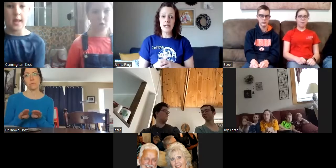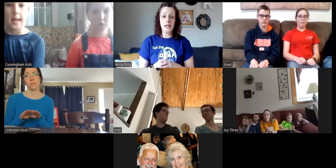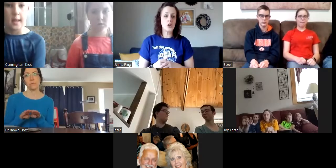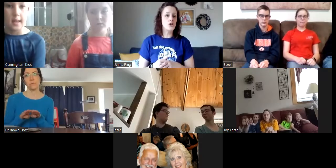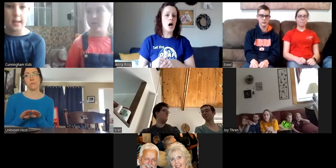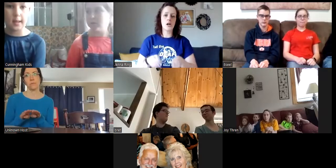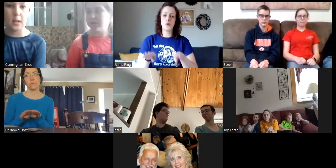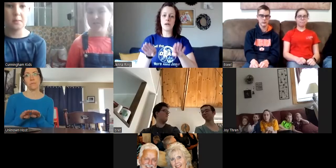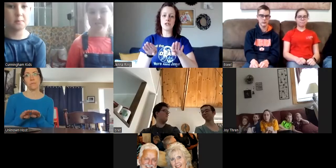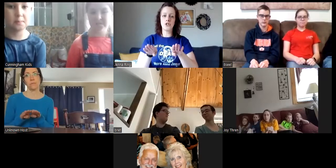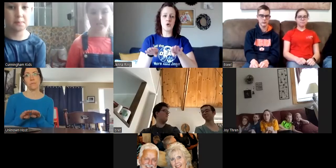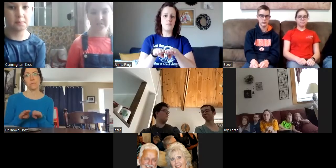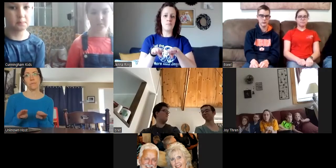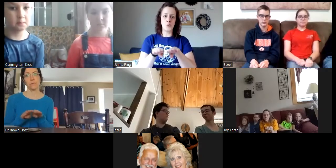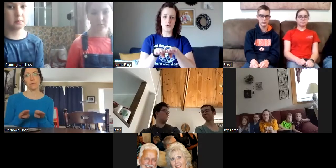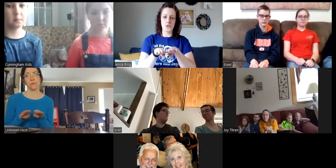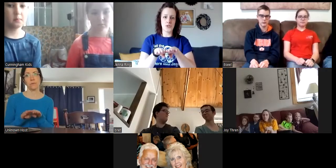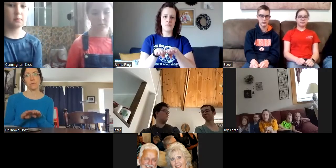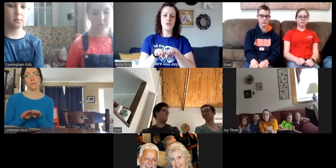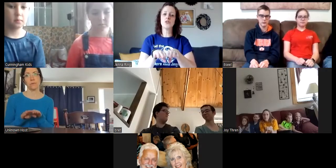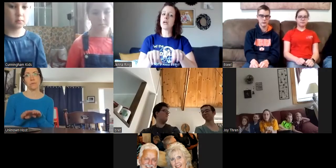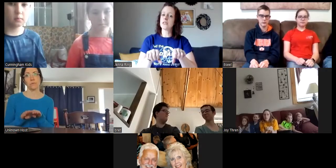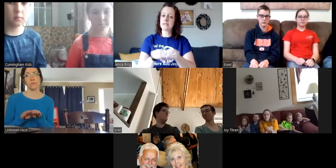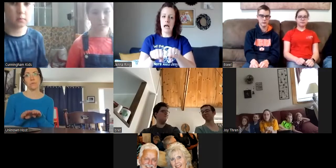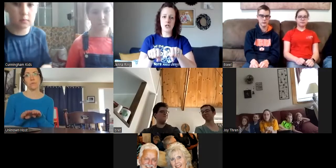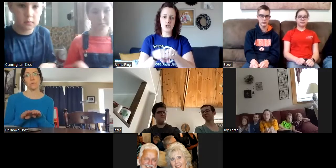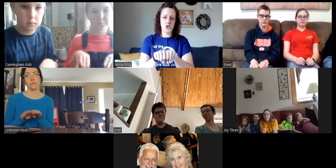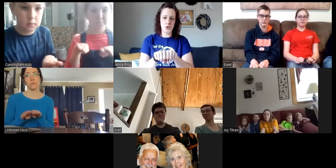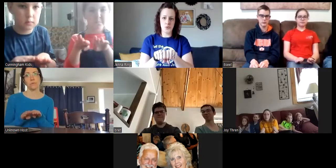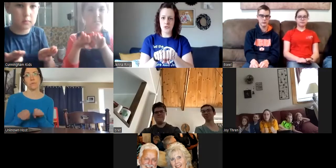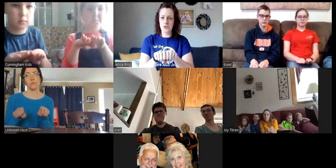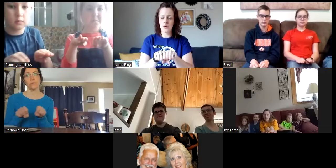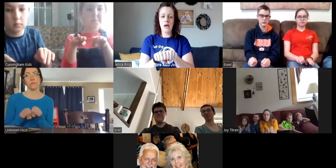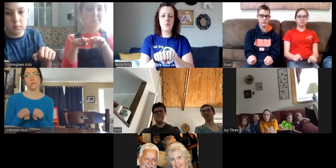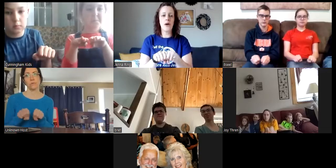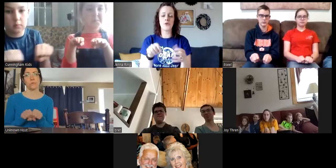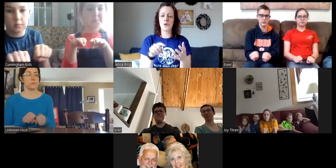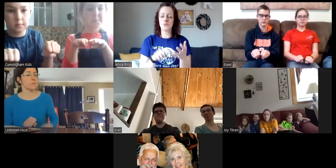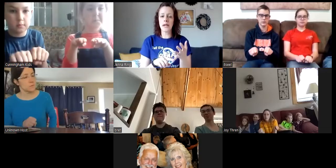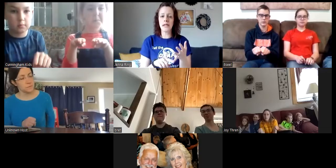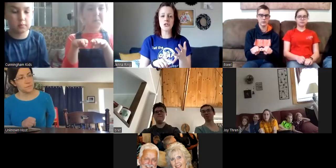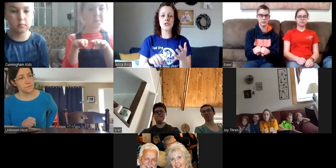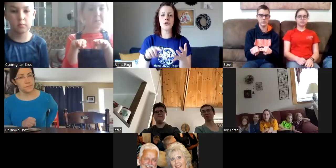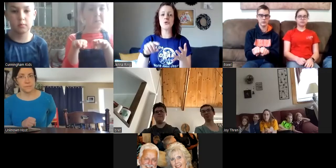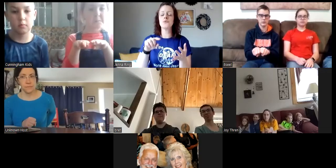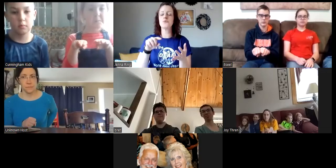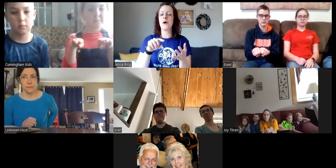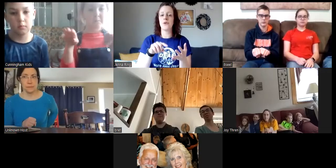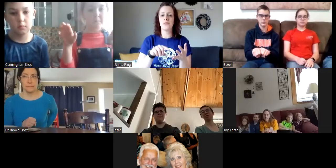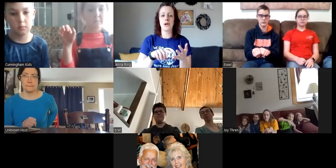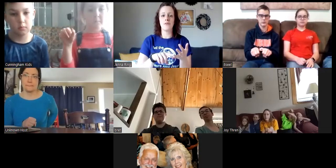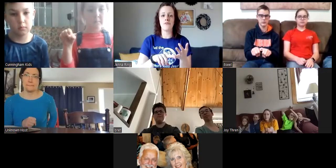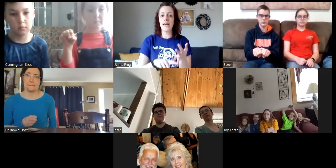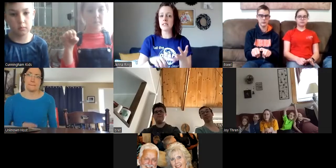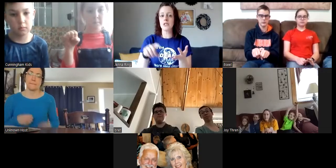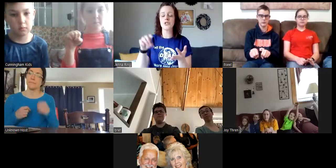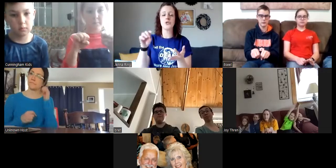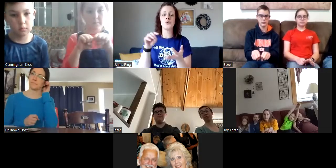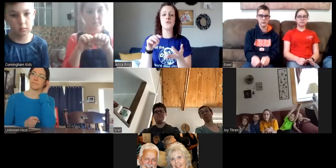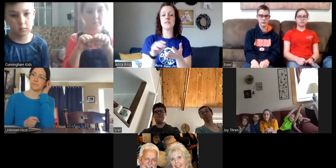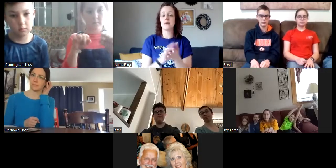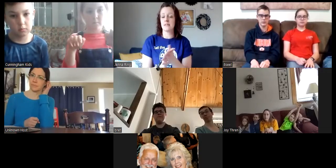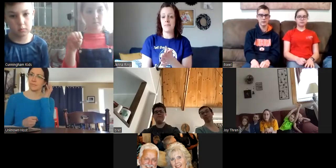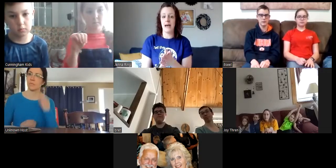Generally speaking, you're not going to do boots. You'll just sign shoes, okay? Whether they're running shoes, whether they're